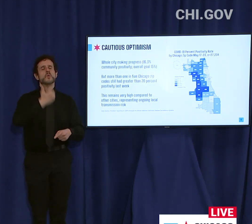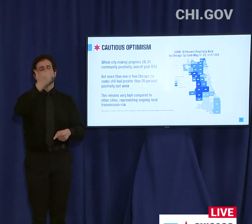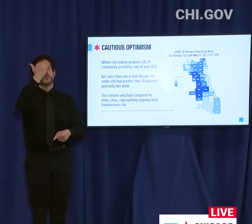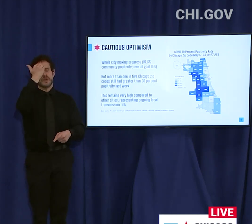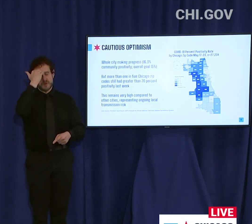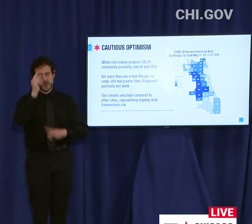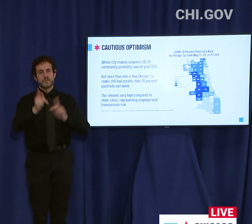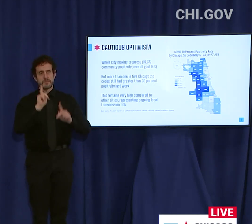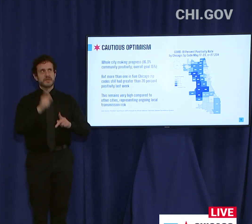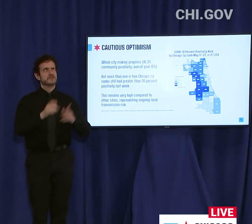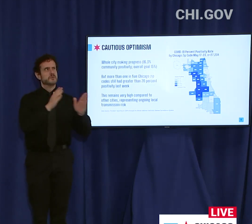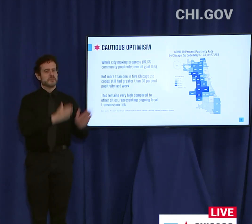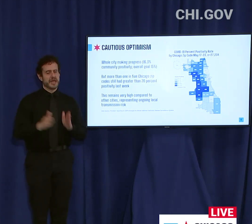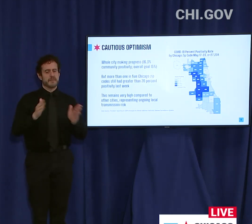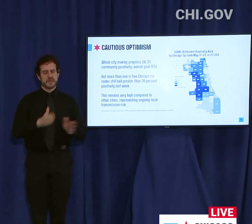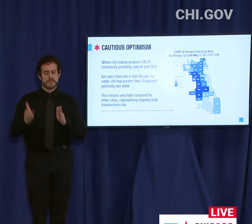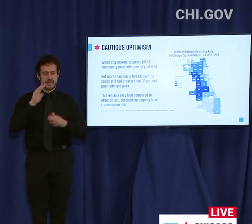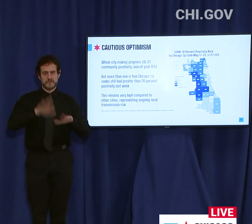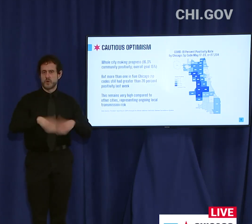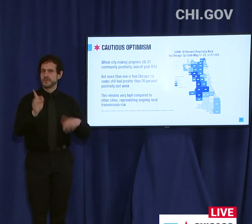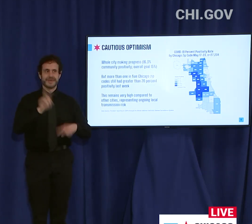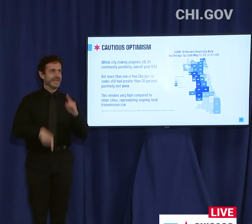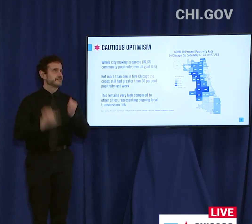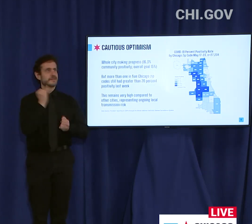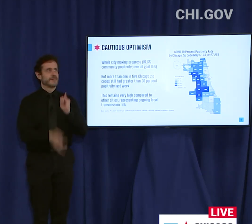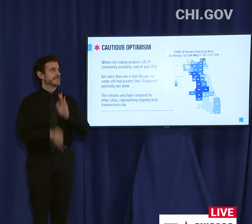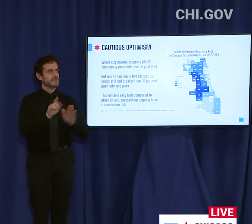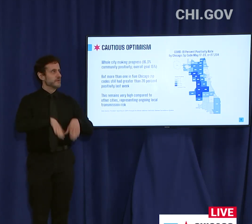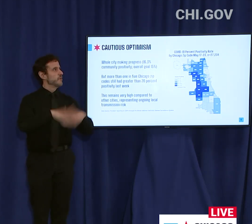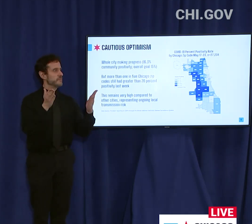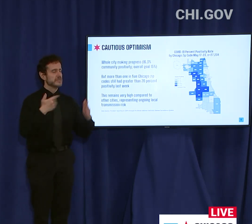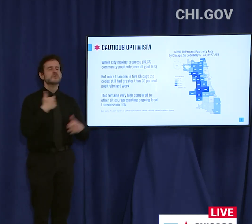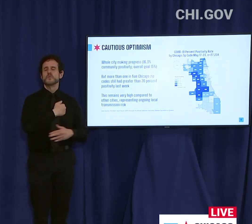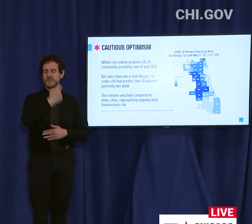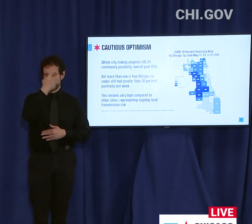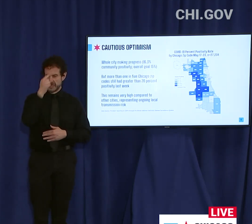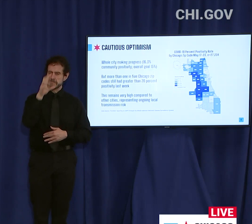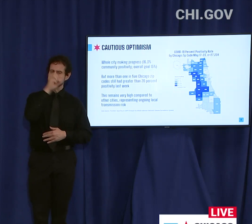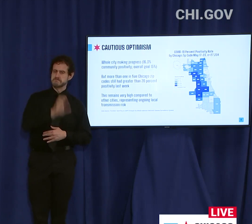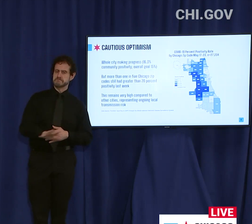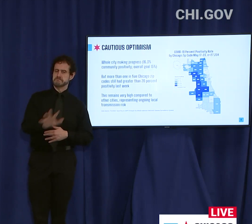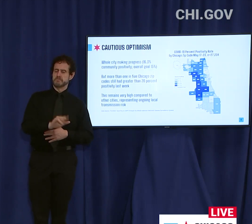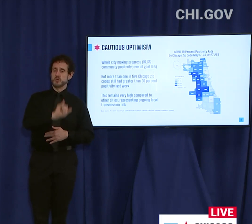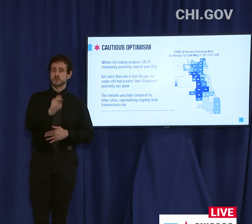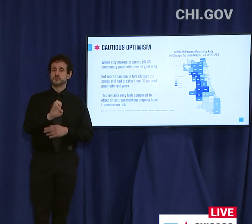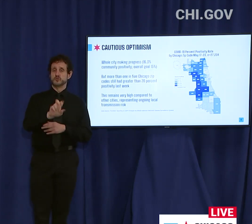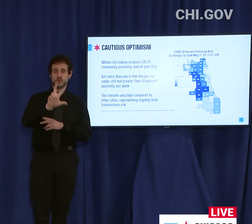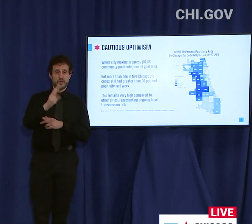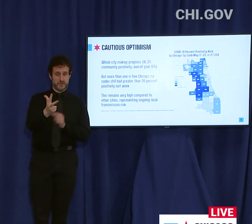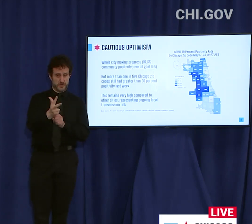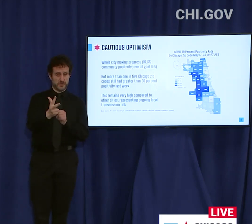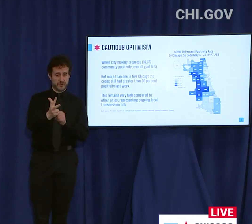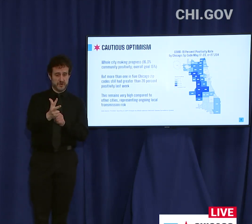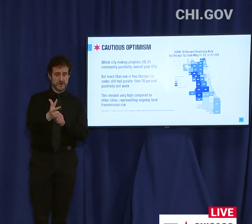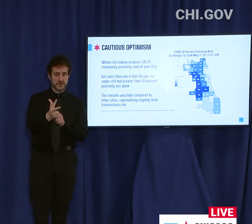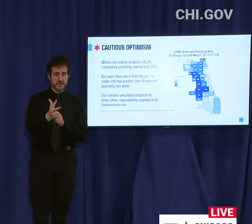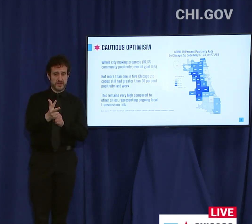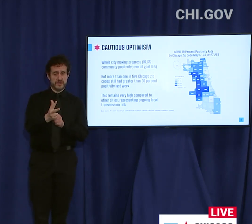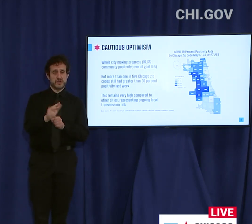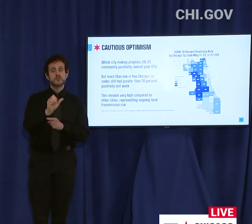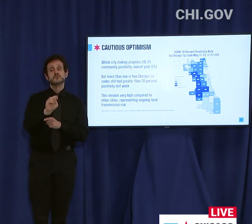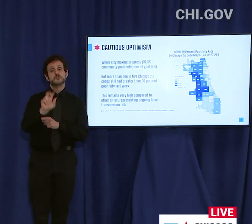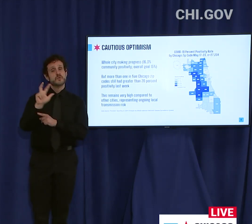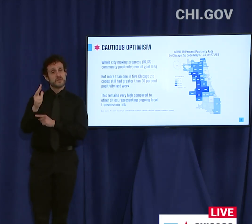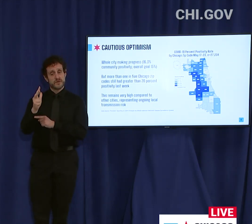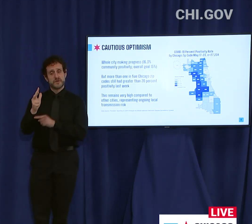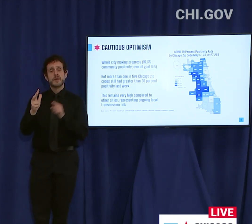and so setting a date of June 3rd is an estimate of how long it will take. But that community